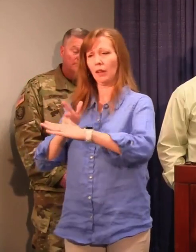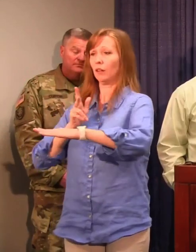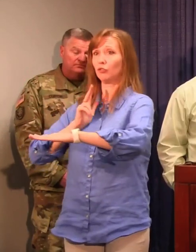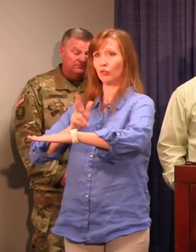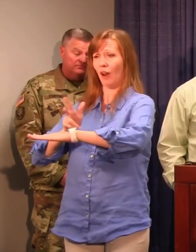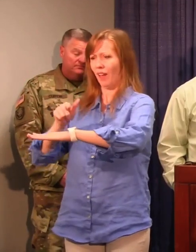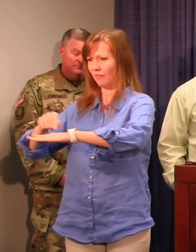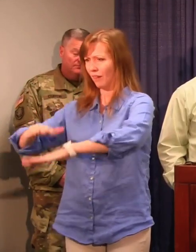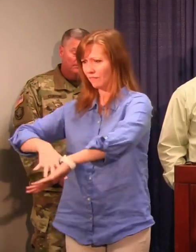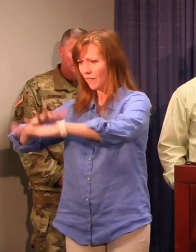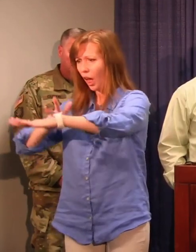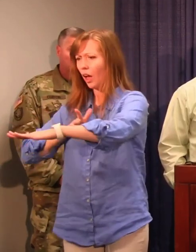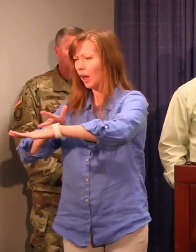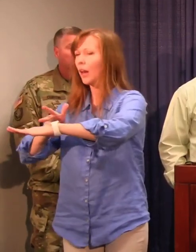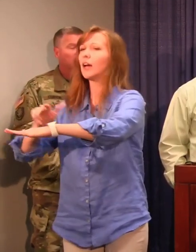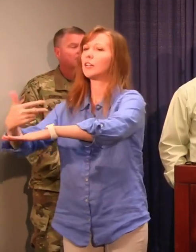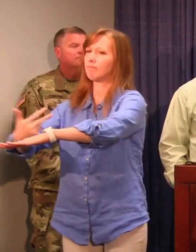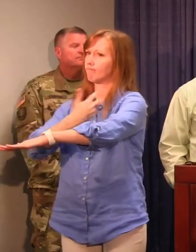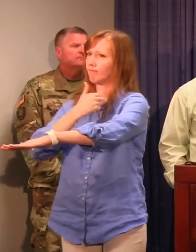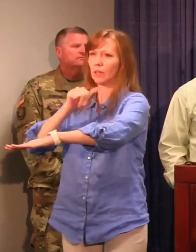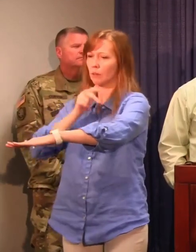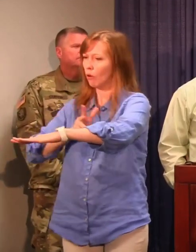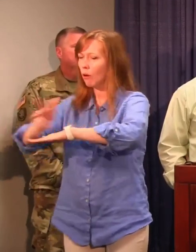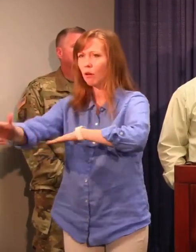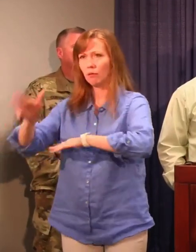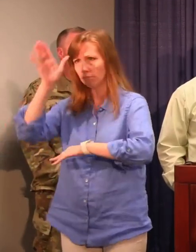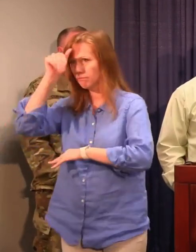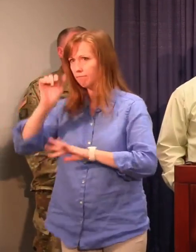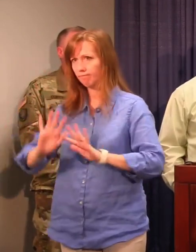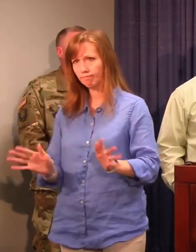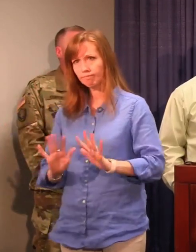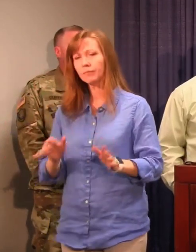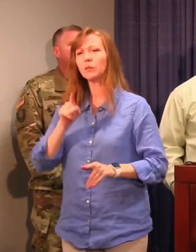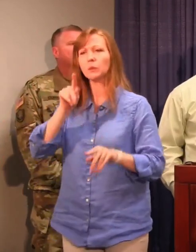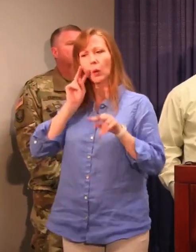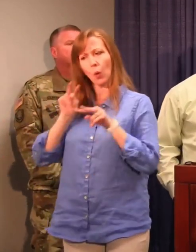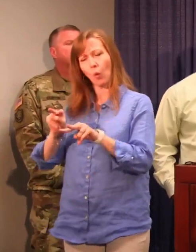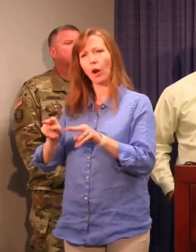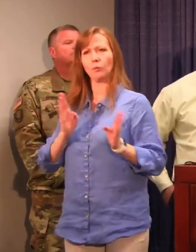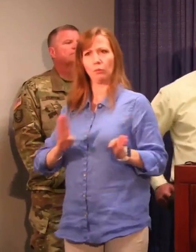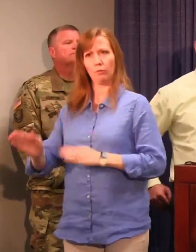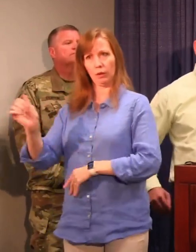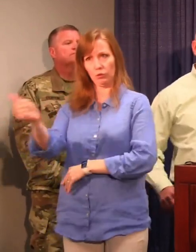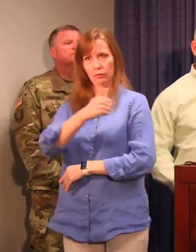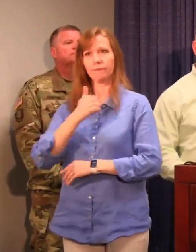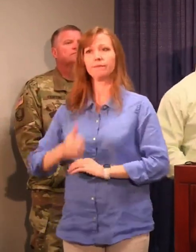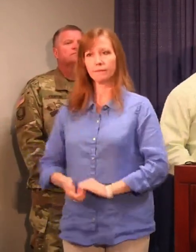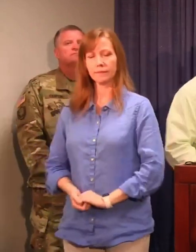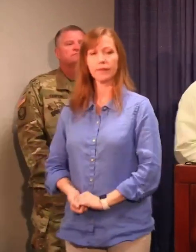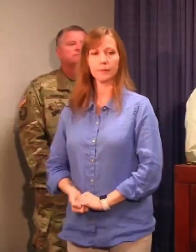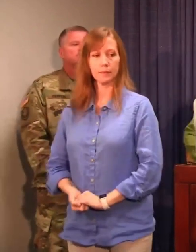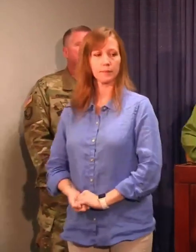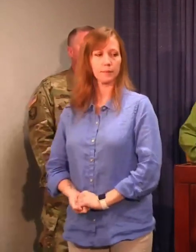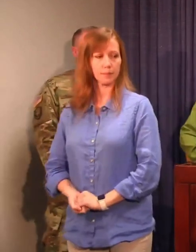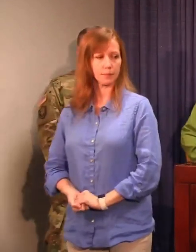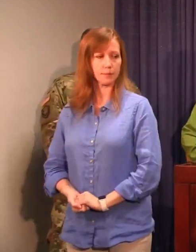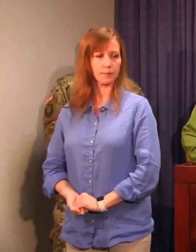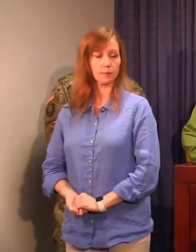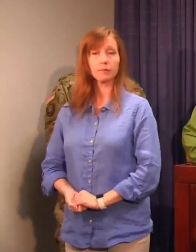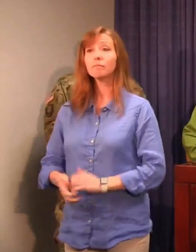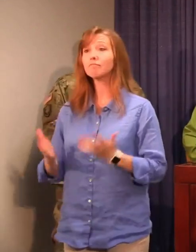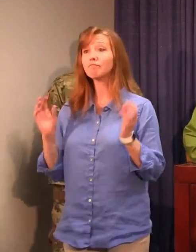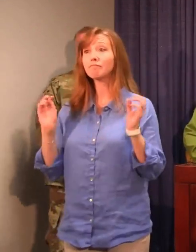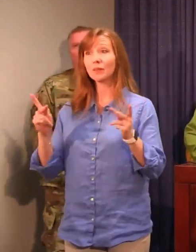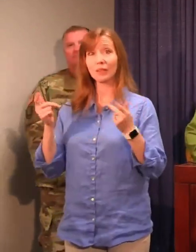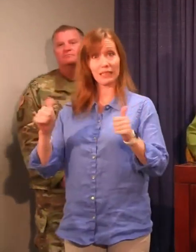throughout hurricane season to remain vigilant and being prepared. With that, thank you, Governor. Thank you. Okay, any